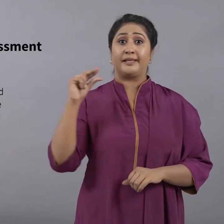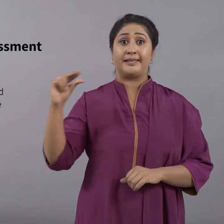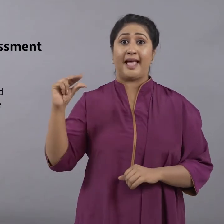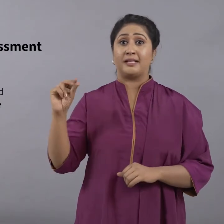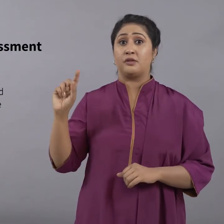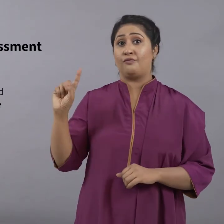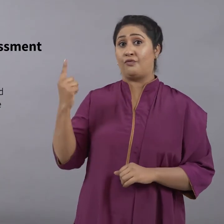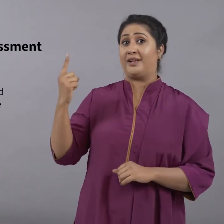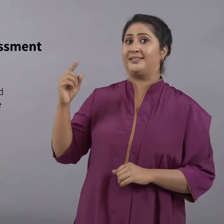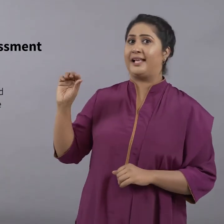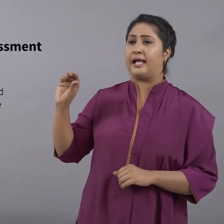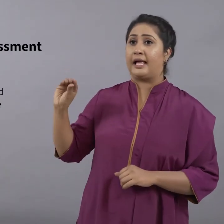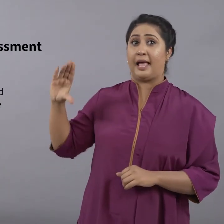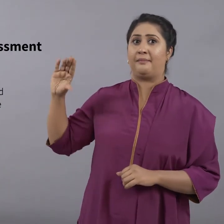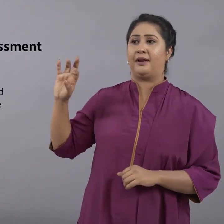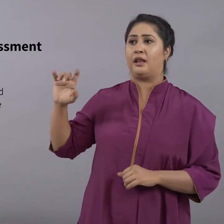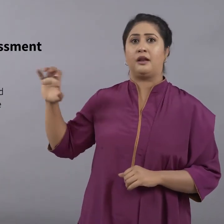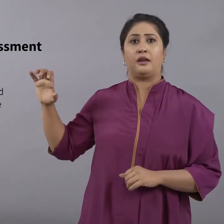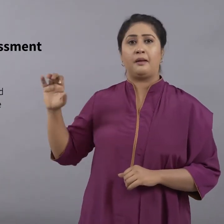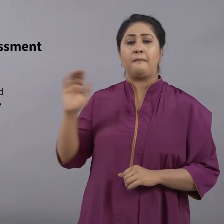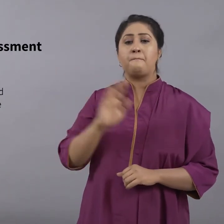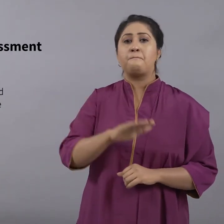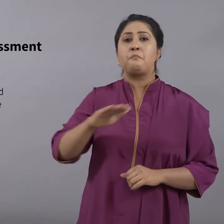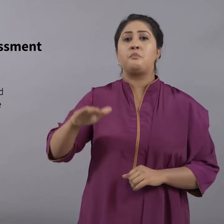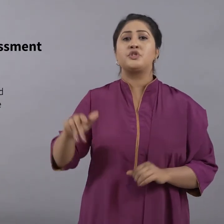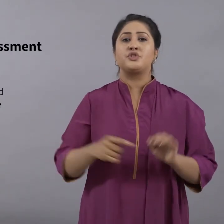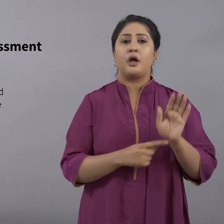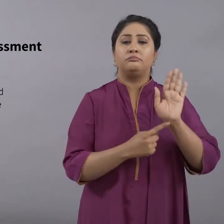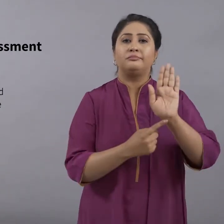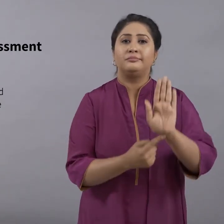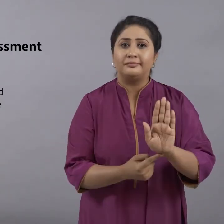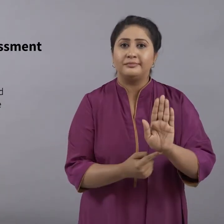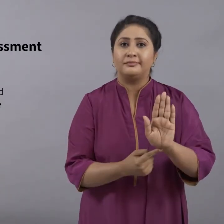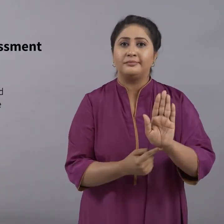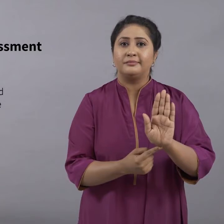letters / alphabets facing the student.